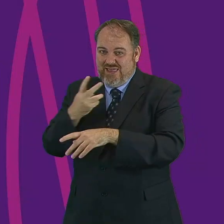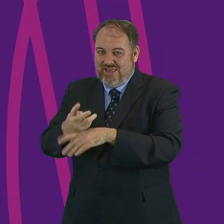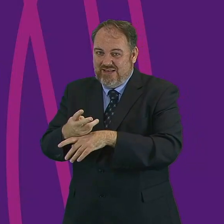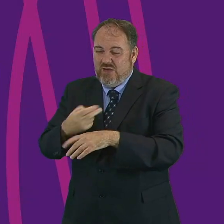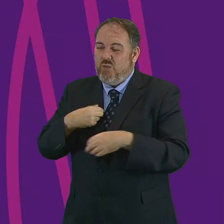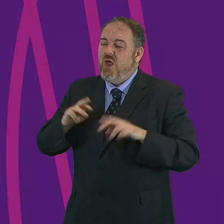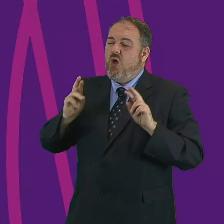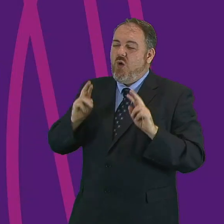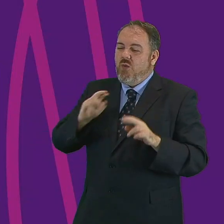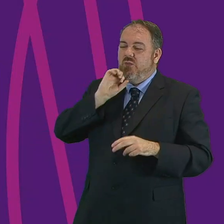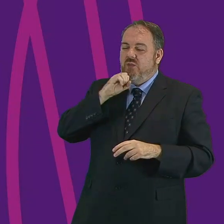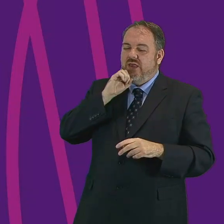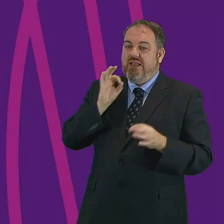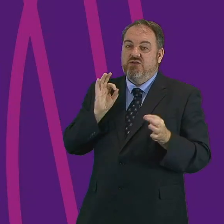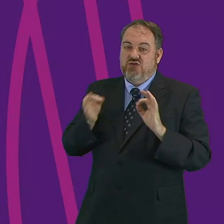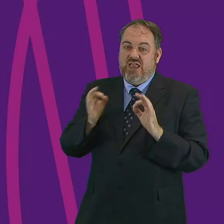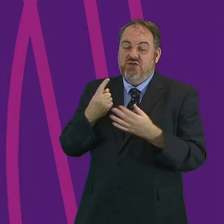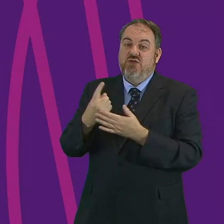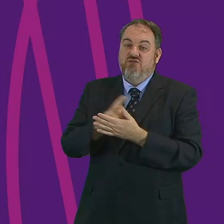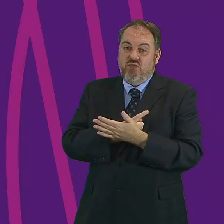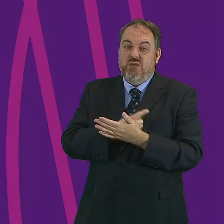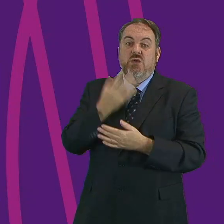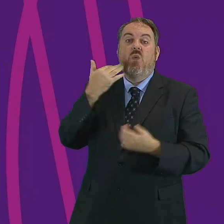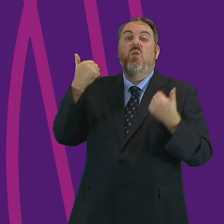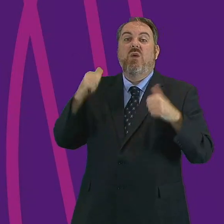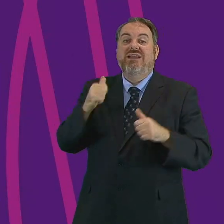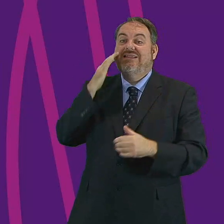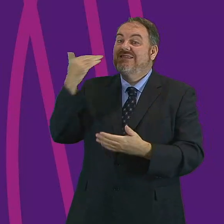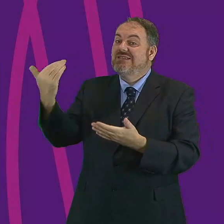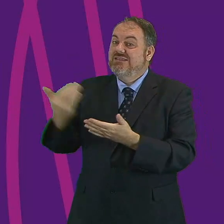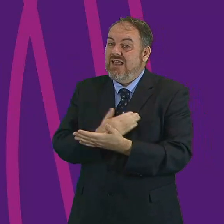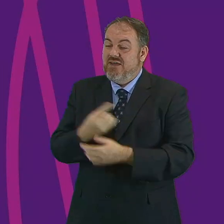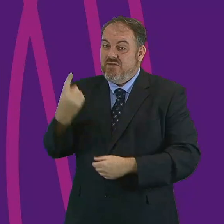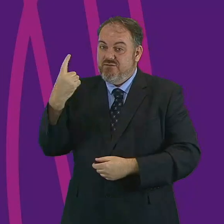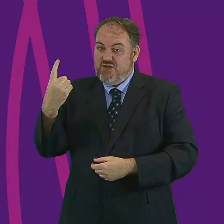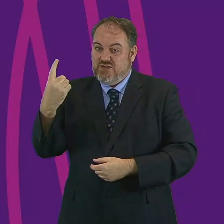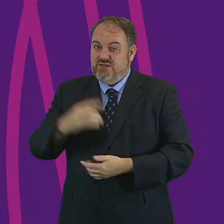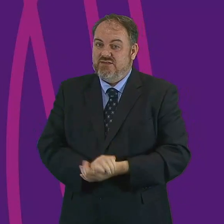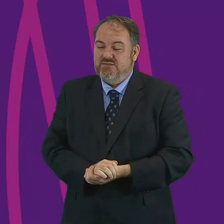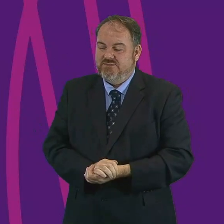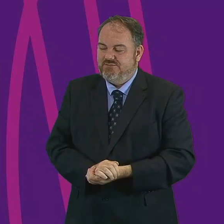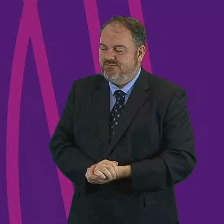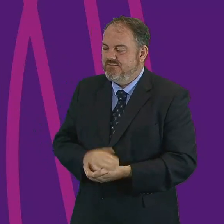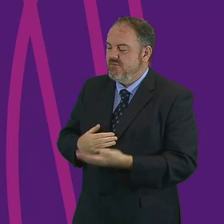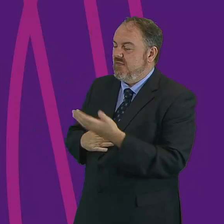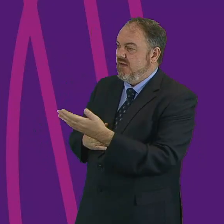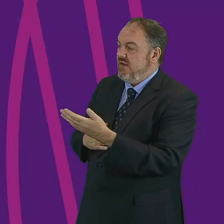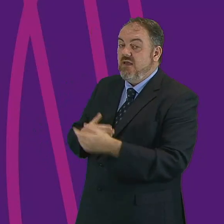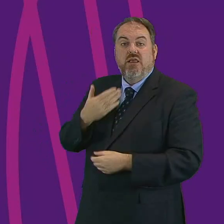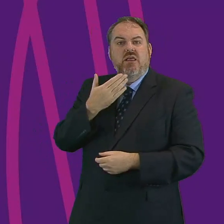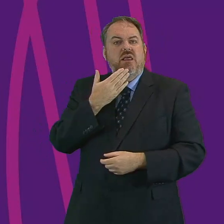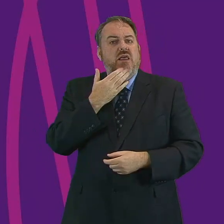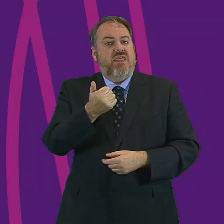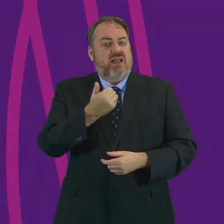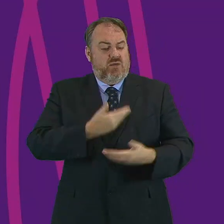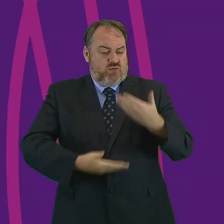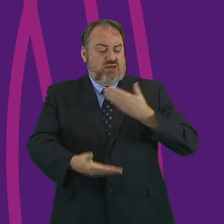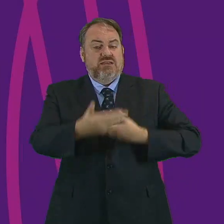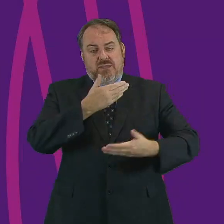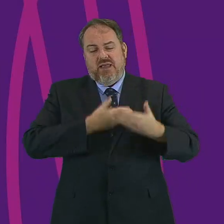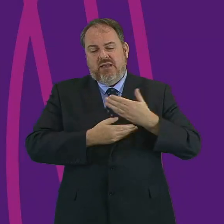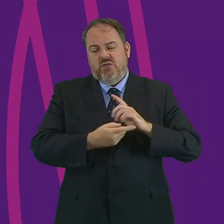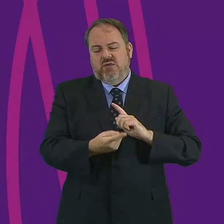that I think any of us can imagine. Visiting is a fundamental part of the health and well-being of people who live in care homes. Guidance was